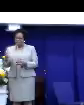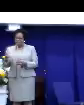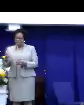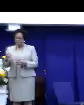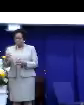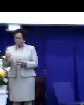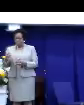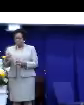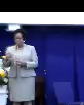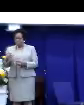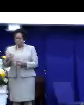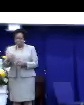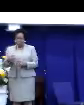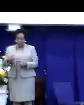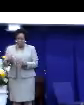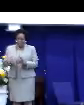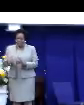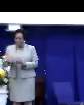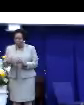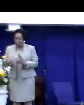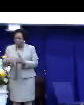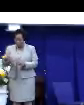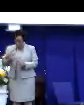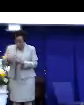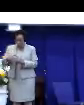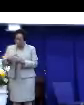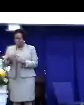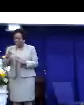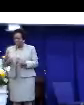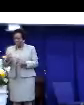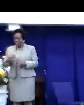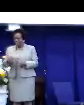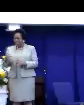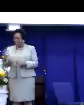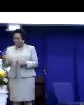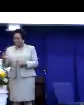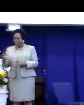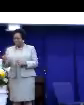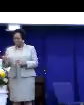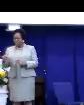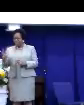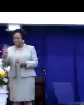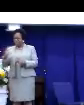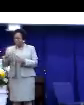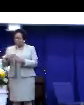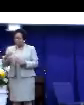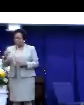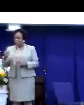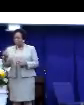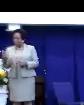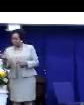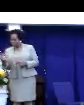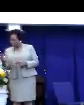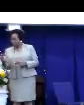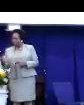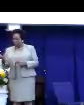equal. Uh-huh. And I'm looking at these numbers 6 and see how they increase. And I said 6 plus 6 equal.